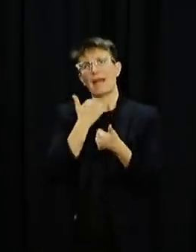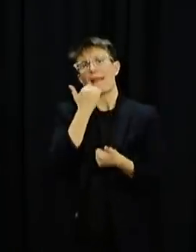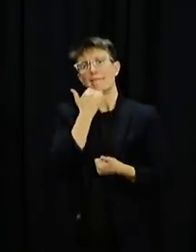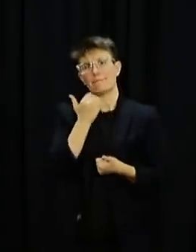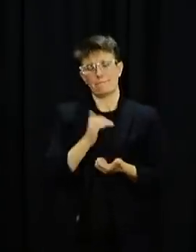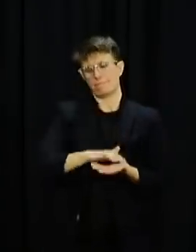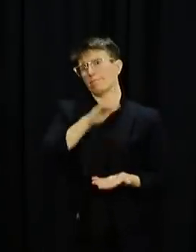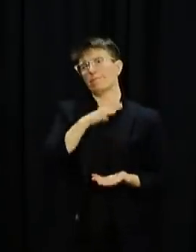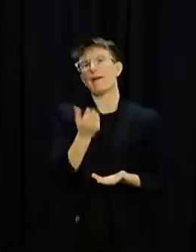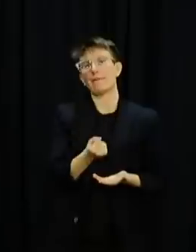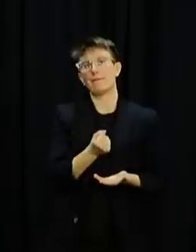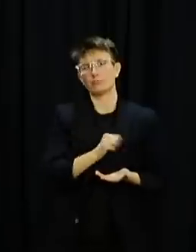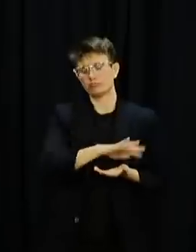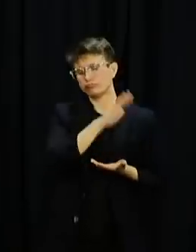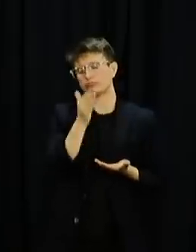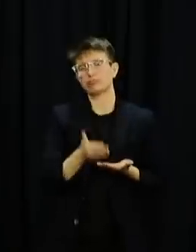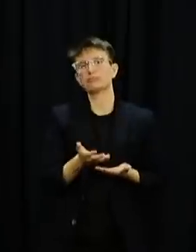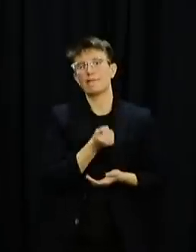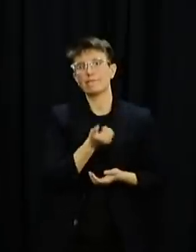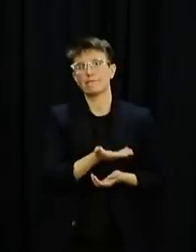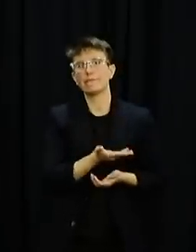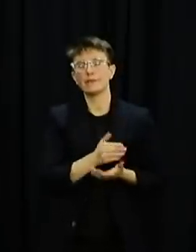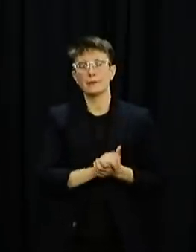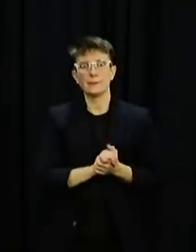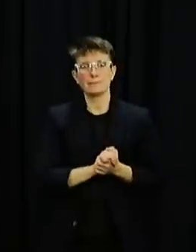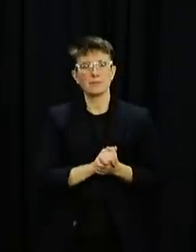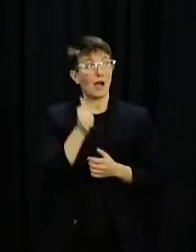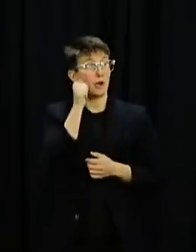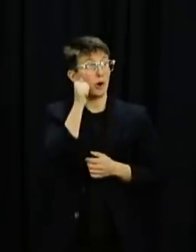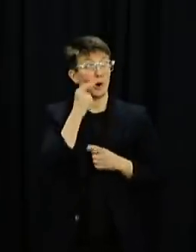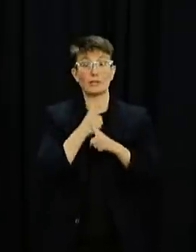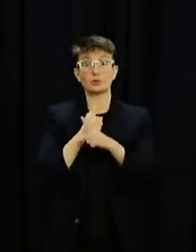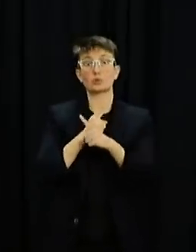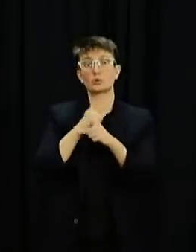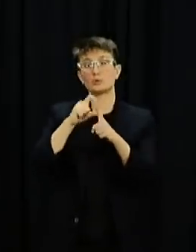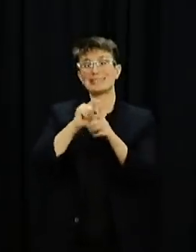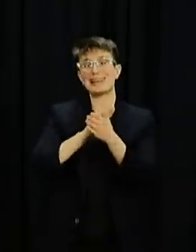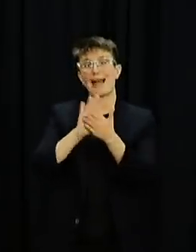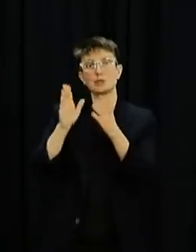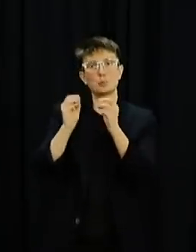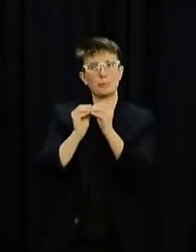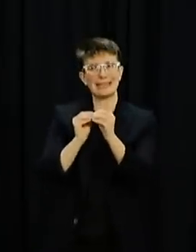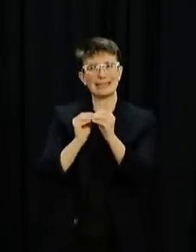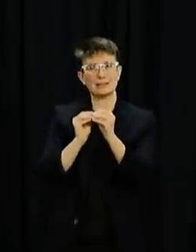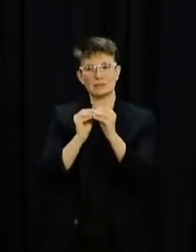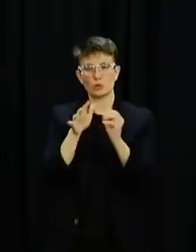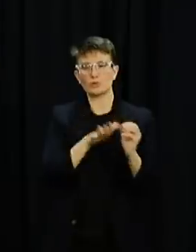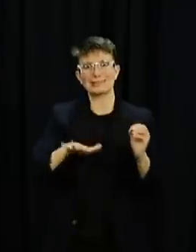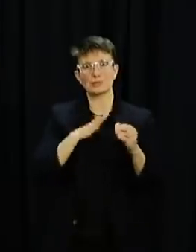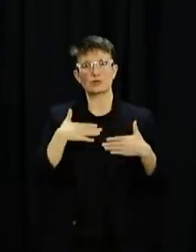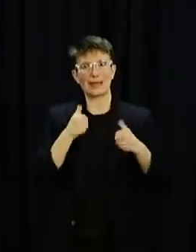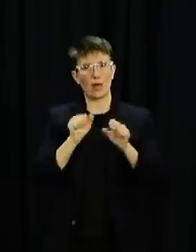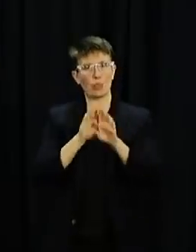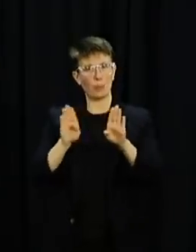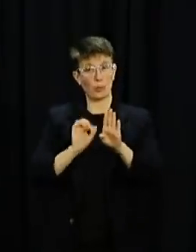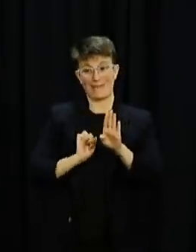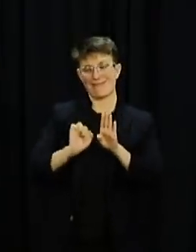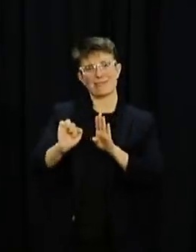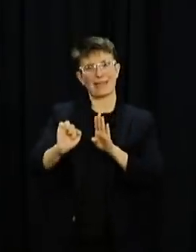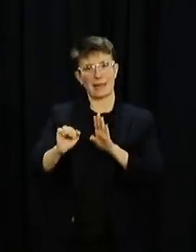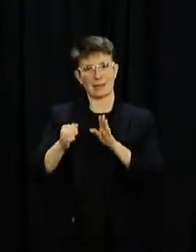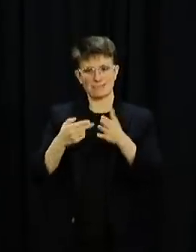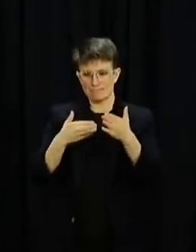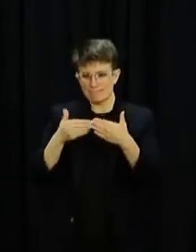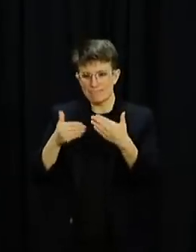had last night, I know the DHB's, actually their incident management team last night, was planning to push out additional PPE and swabs to all